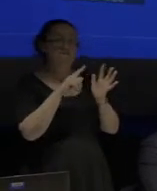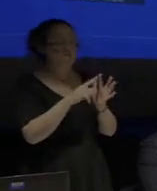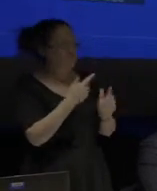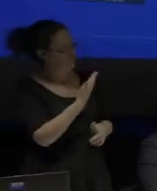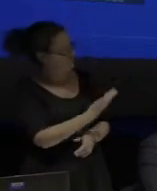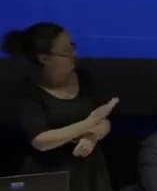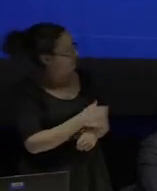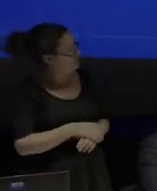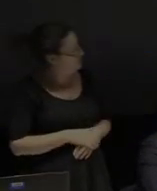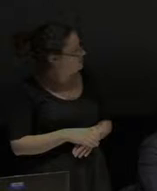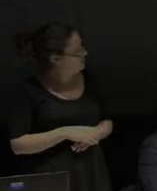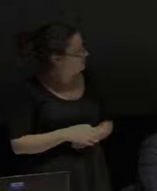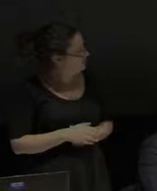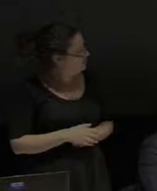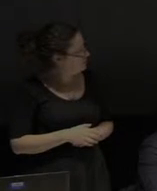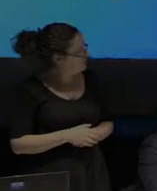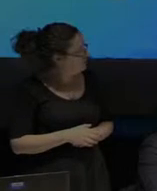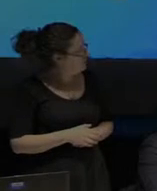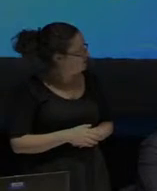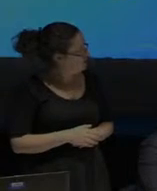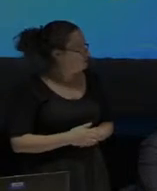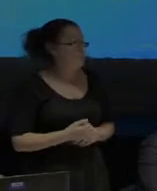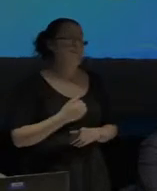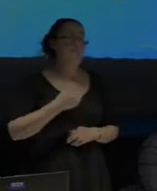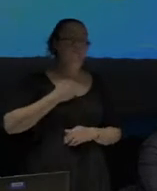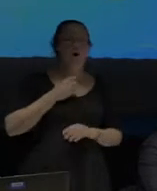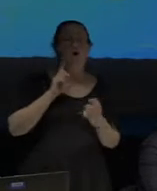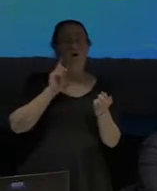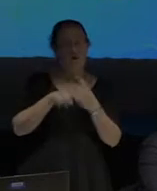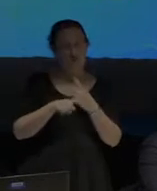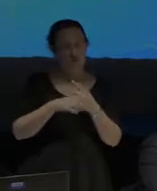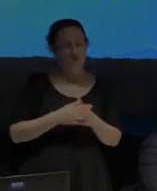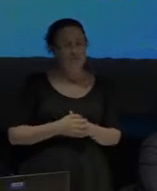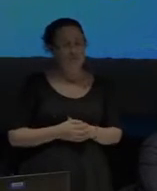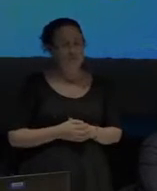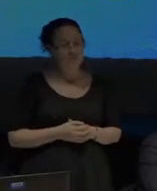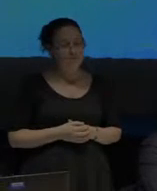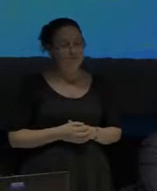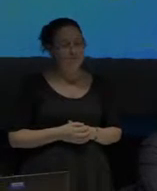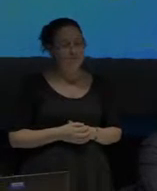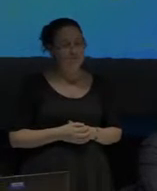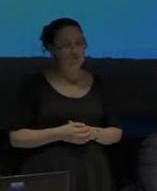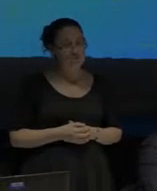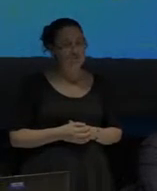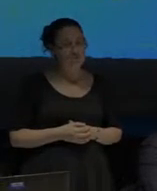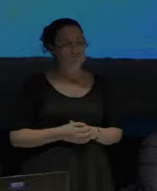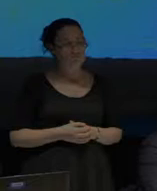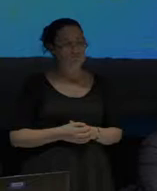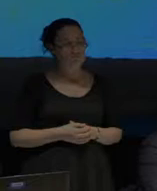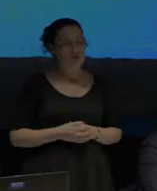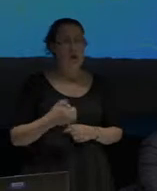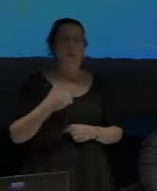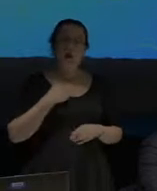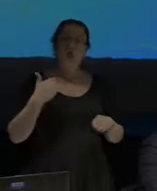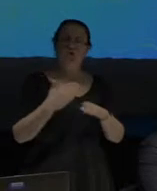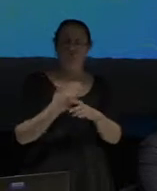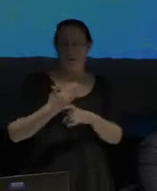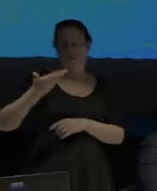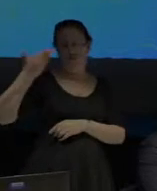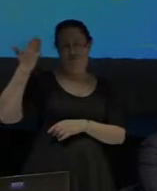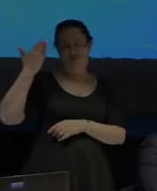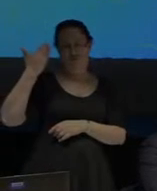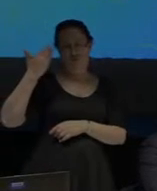you. I'd just like to start my answer by saying, at one stage in my career, I decided,